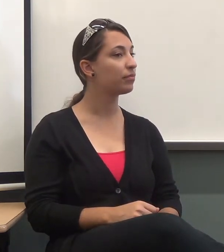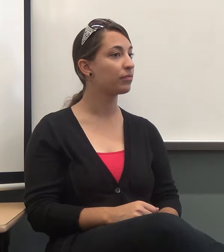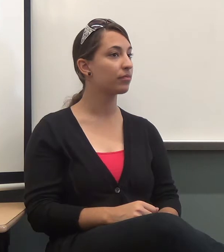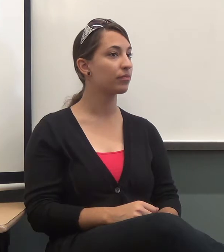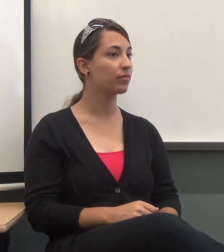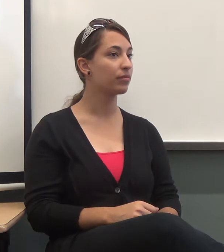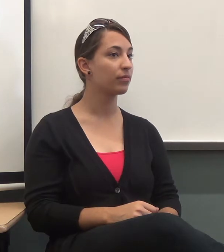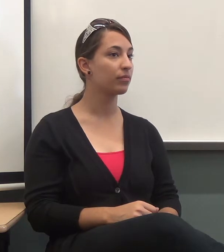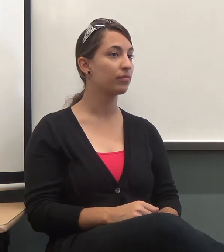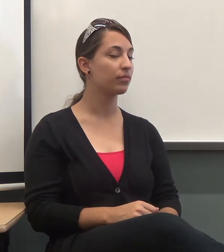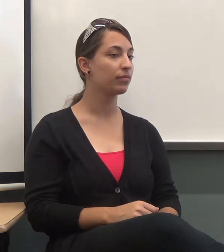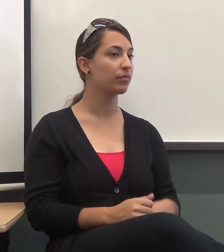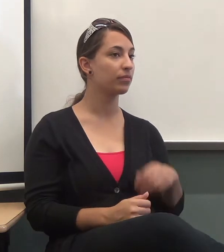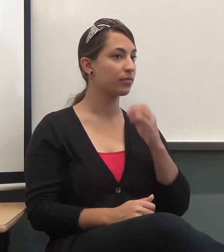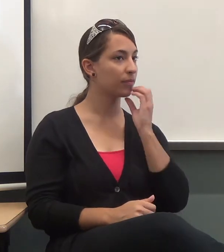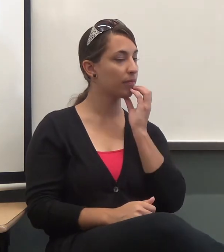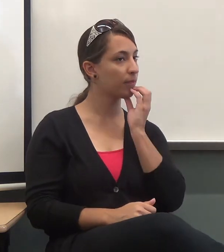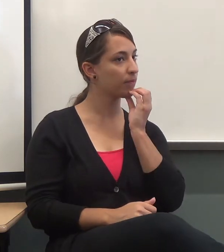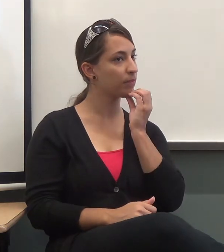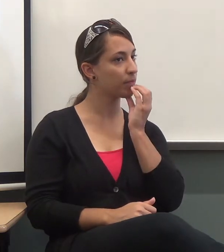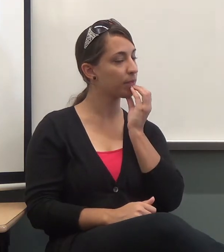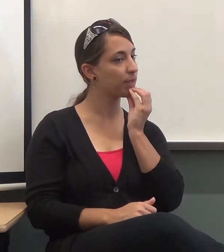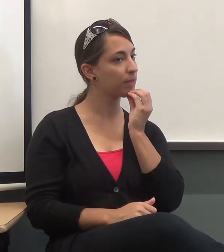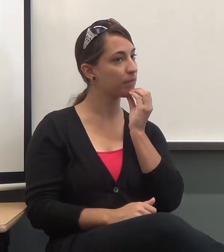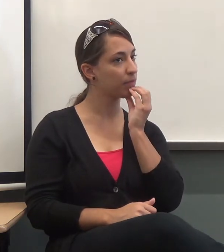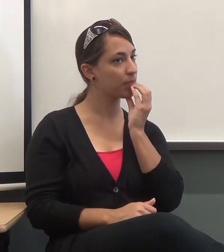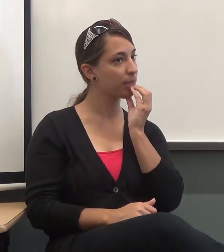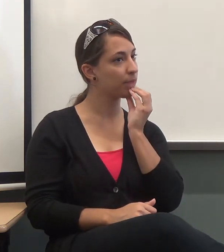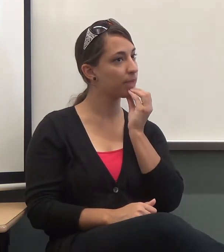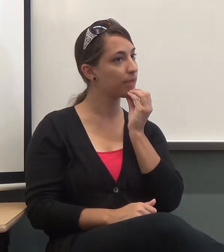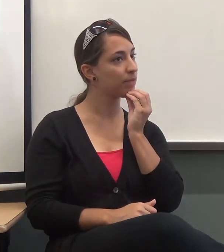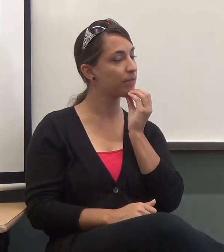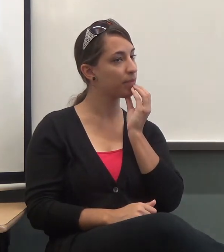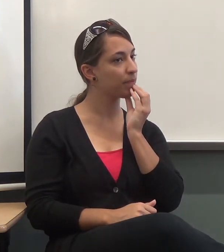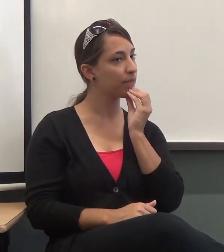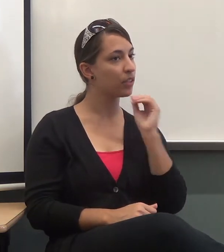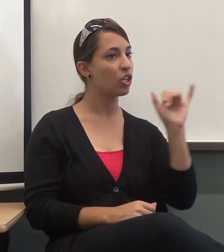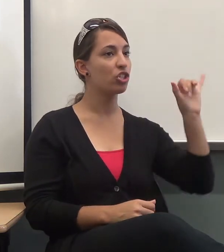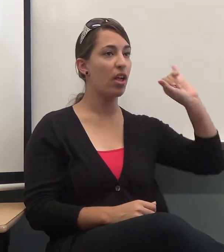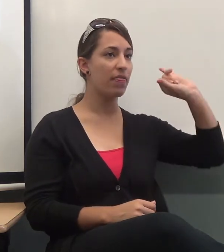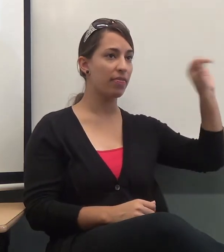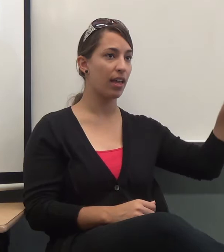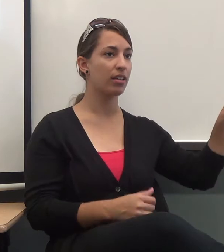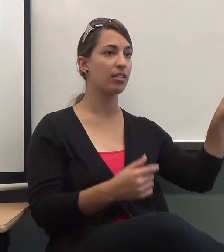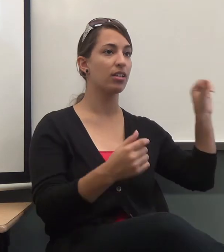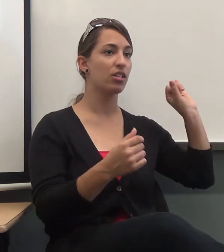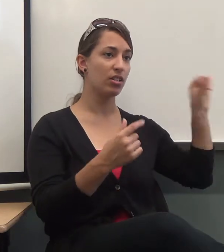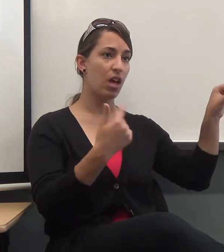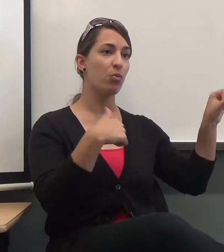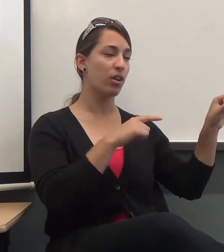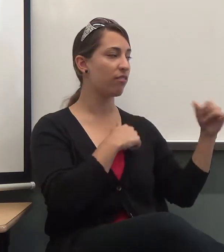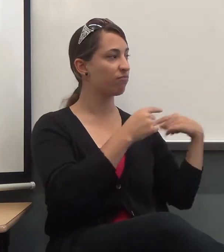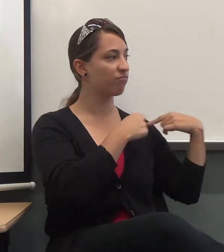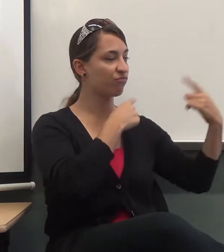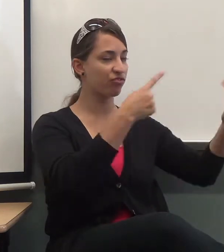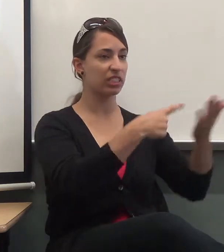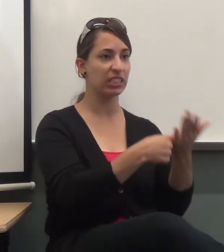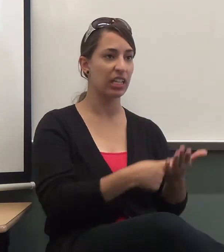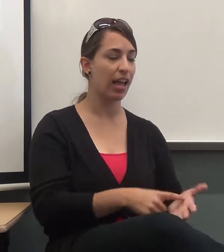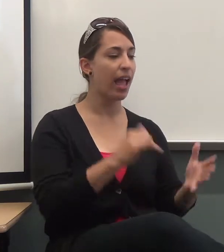sort of encompasses the way that we create a sentence, right? And we went through this, we've had weeks and weeks of this, we've studied it, we've